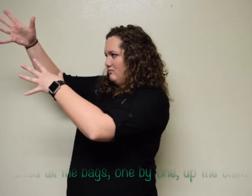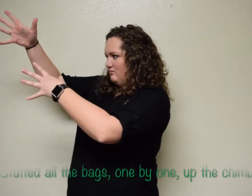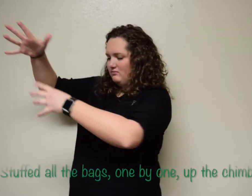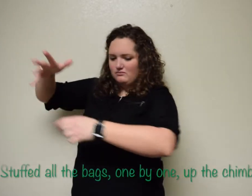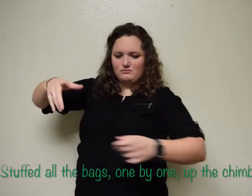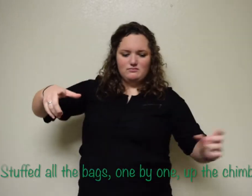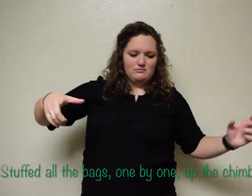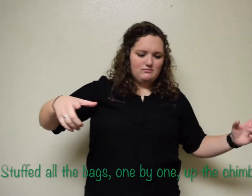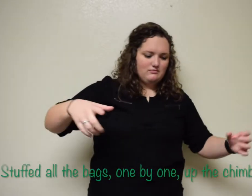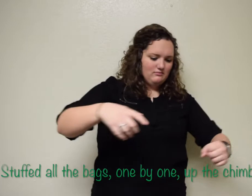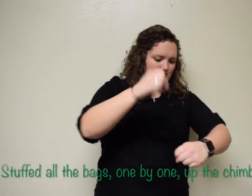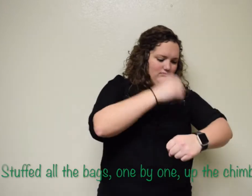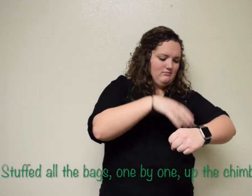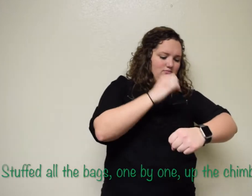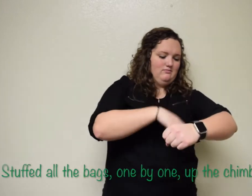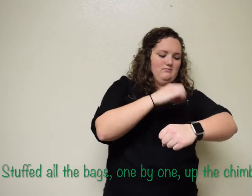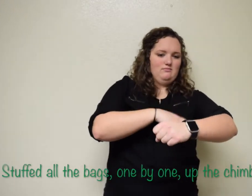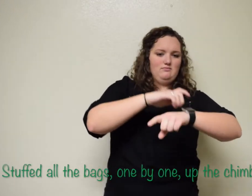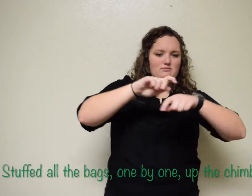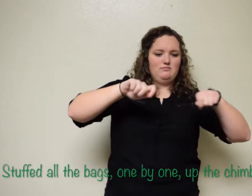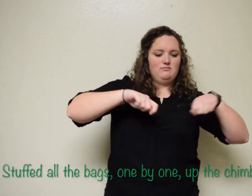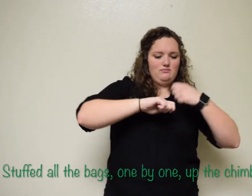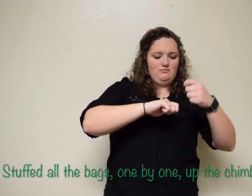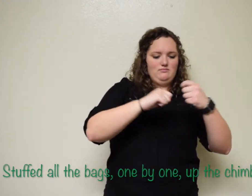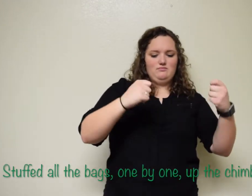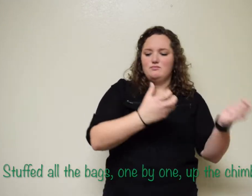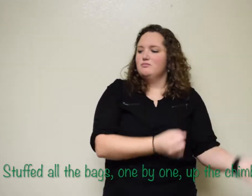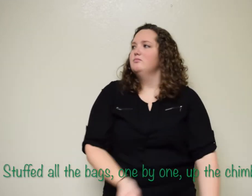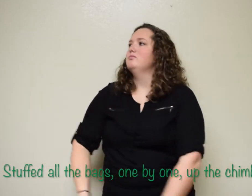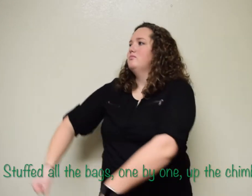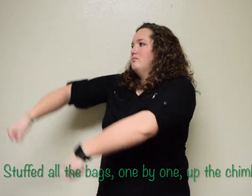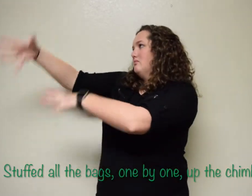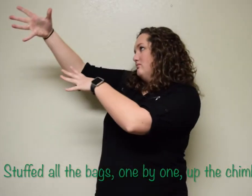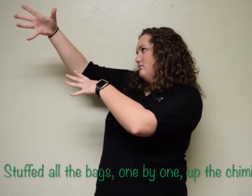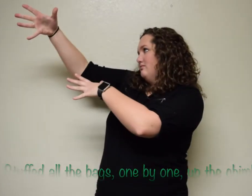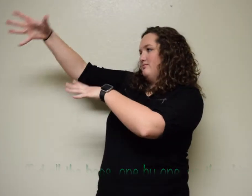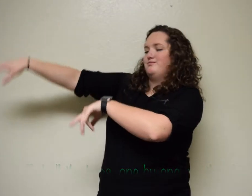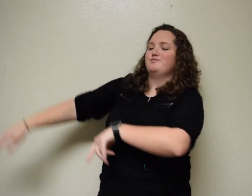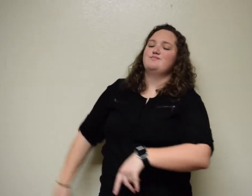stuffed all the bags one by one up the chimney